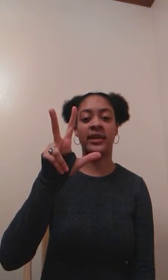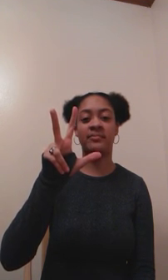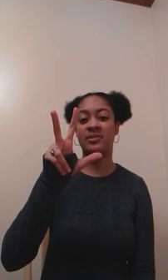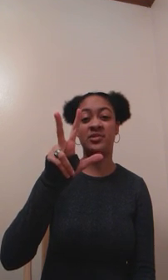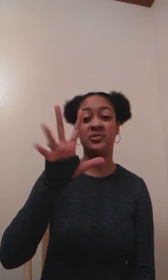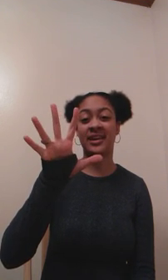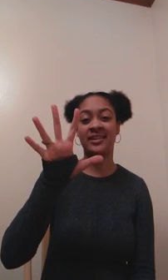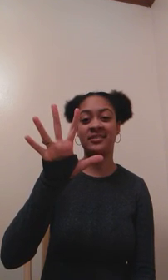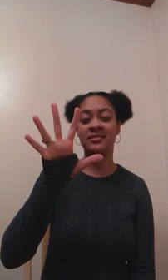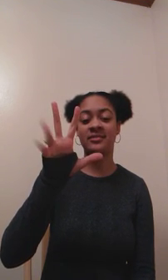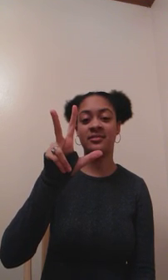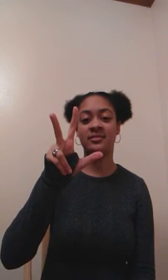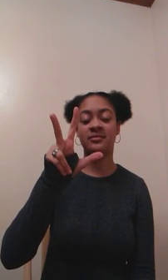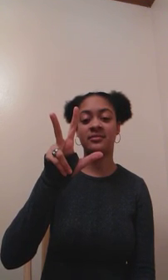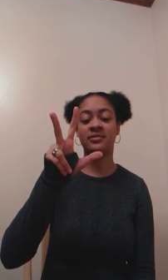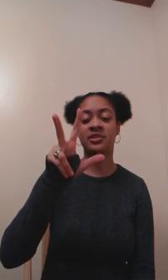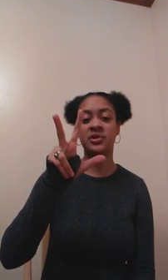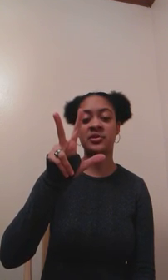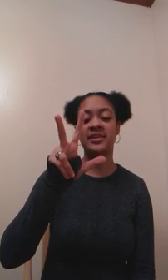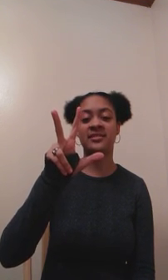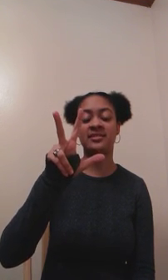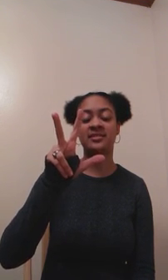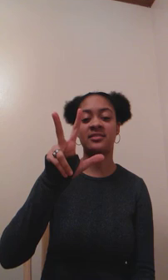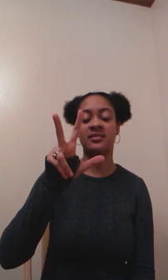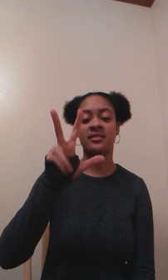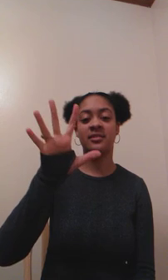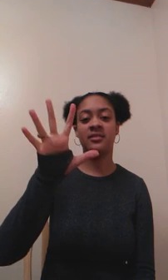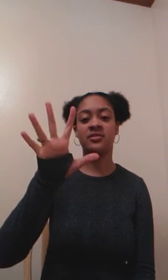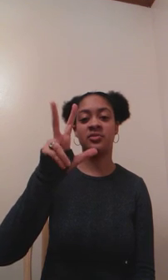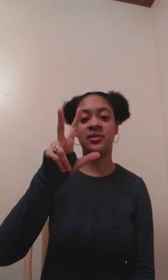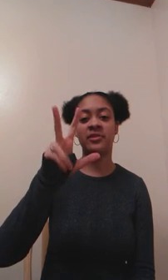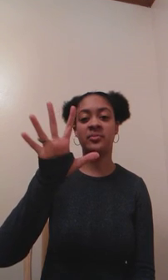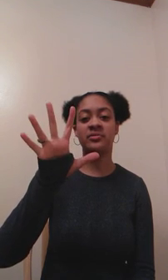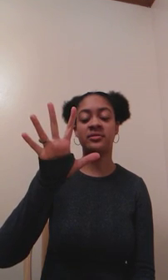maybe 2 seconds to show you that it's two different numbers.